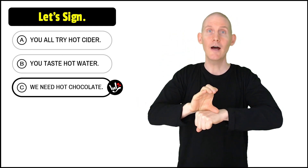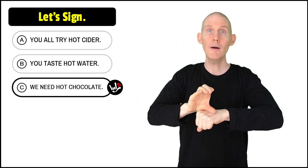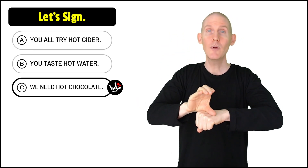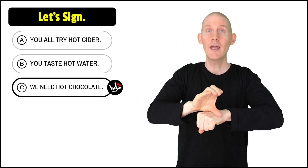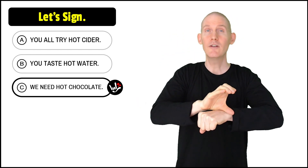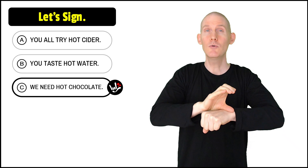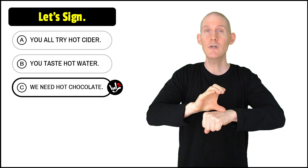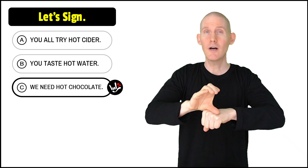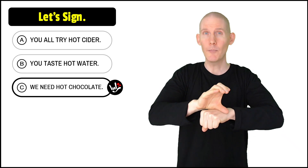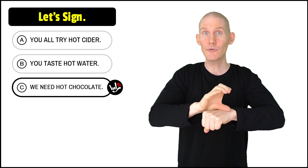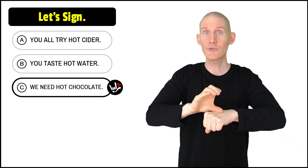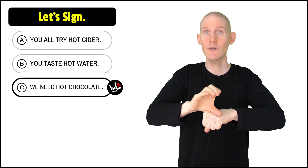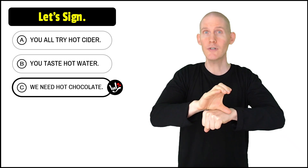top, and do a couple circles.